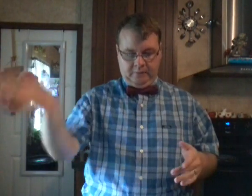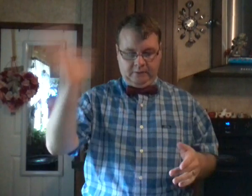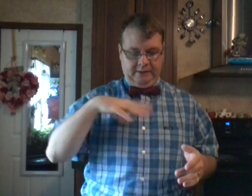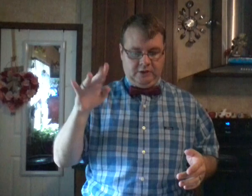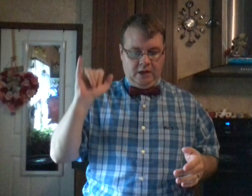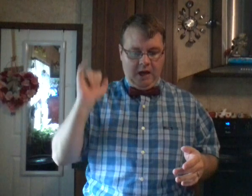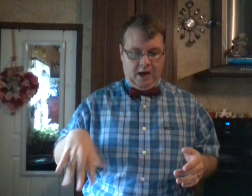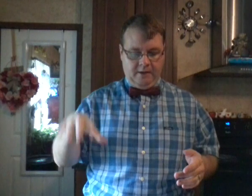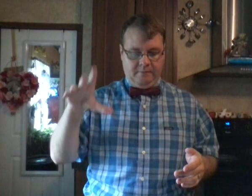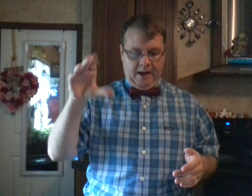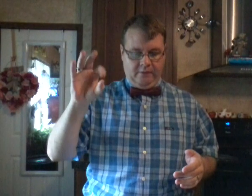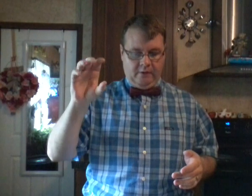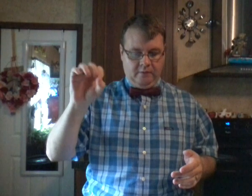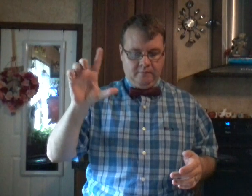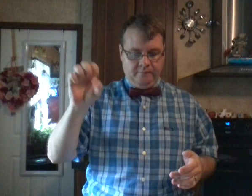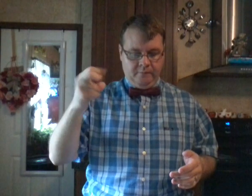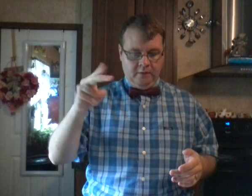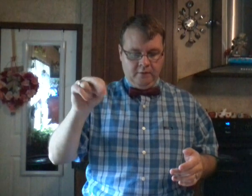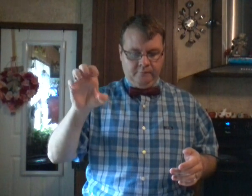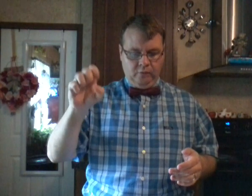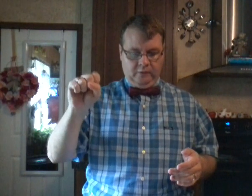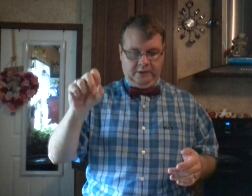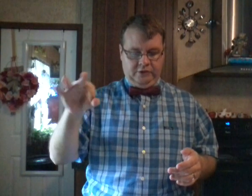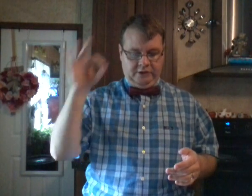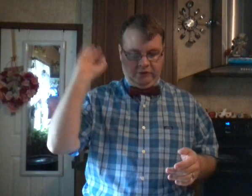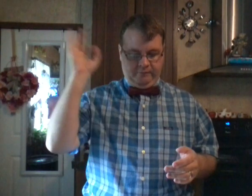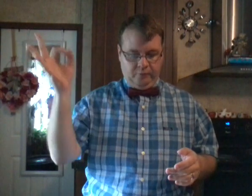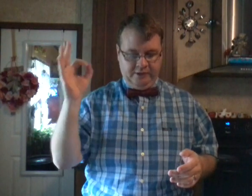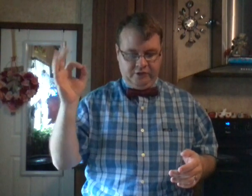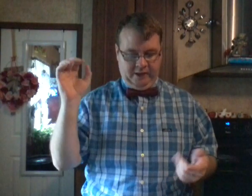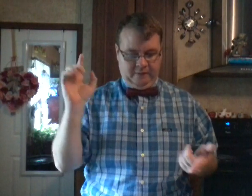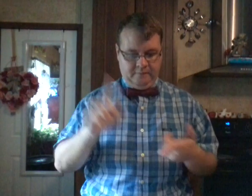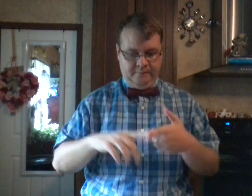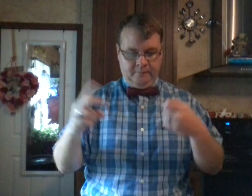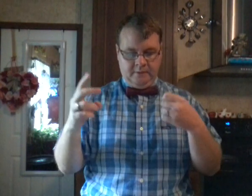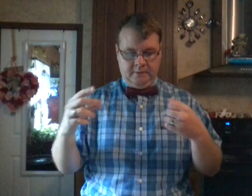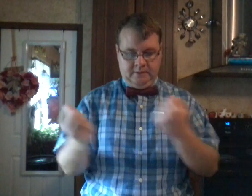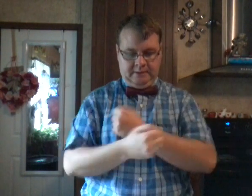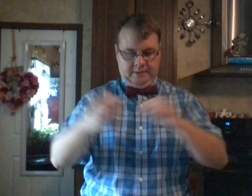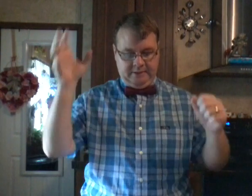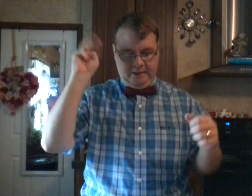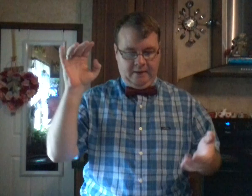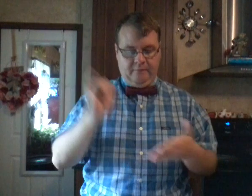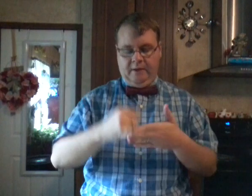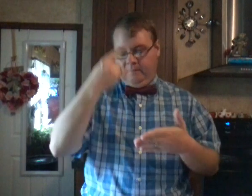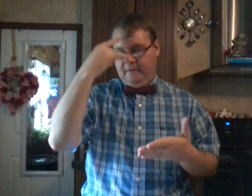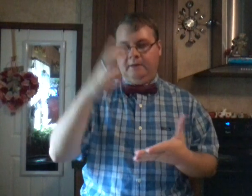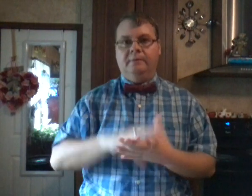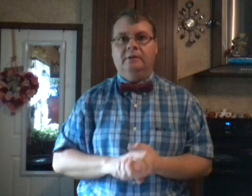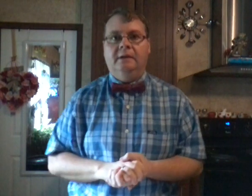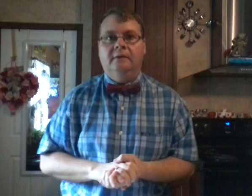pleased God by the foolishness of preaching to save them that believe.